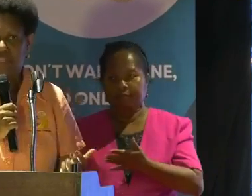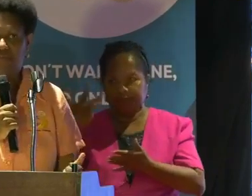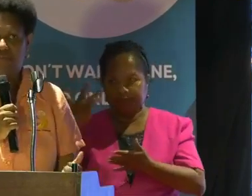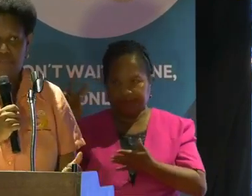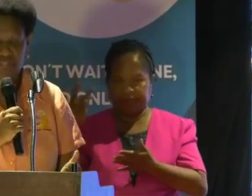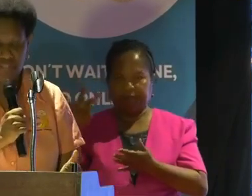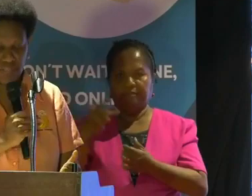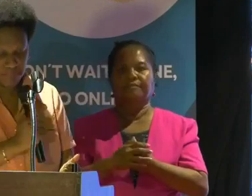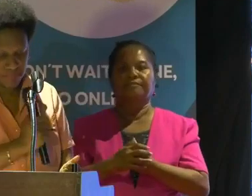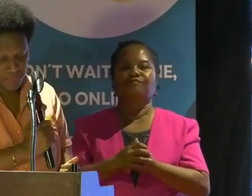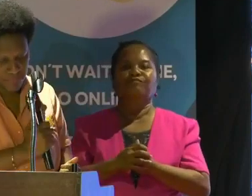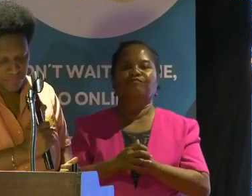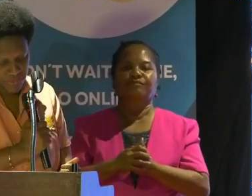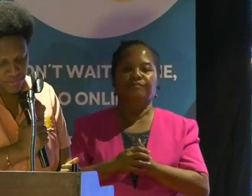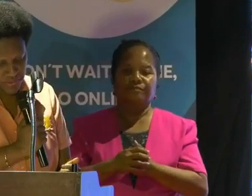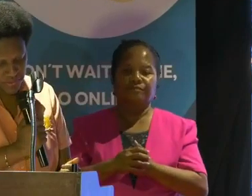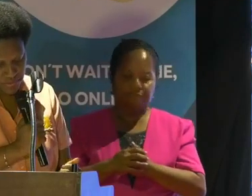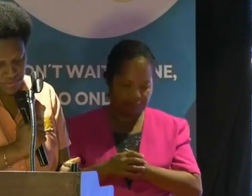miss out on that information.